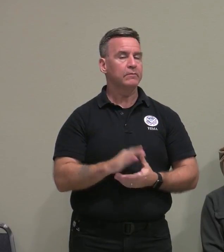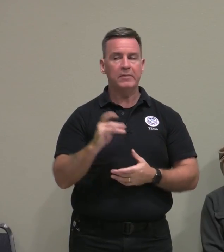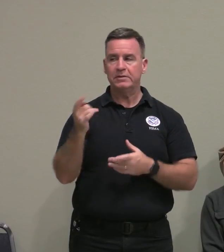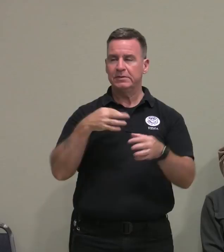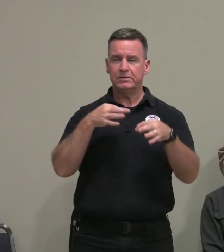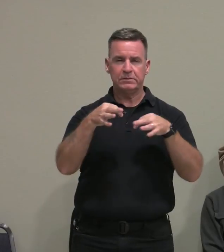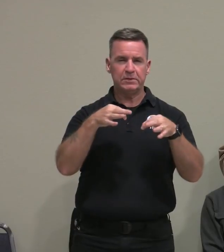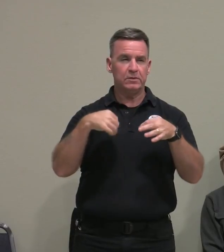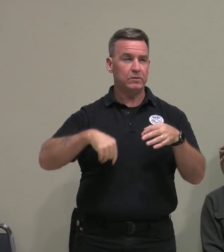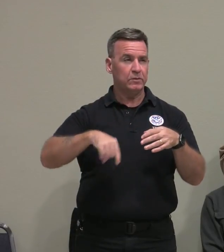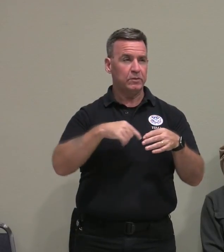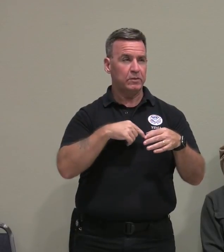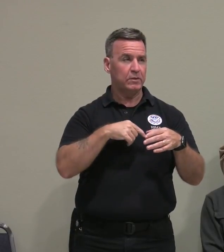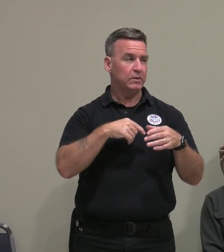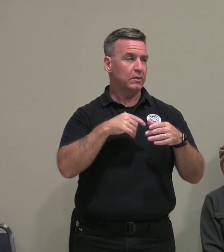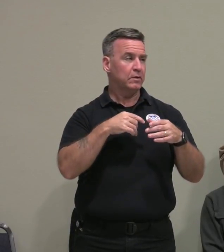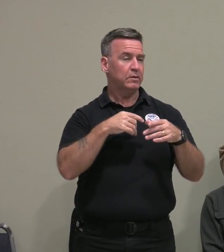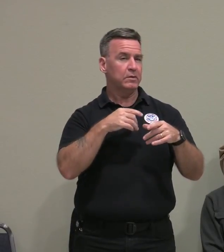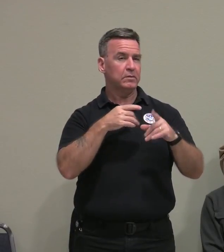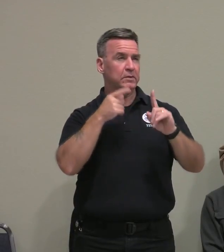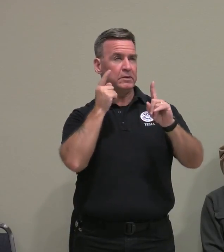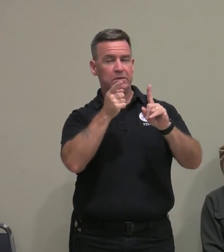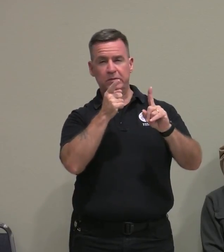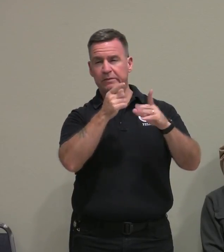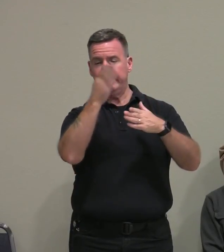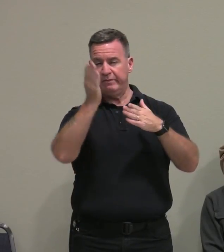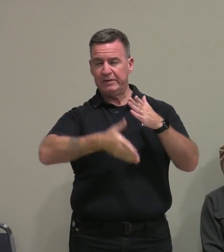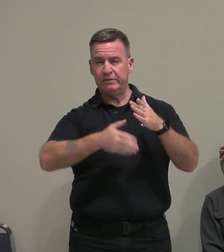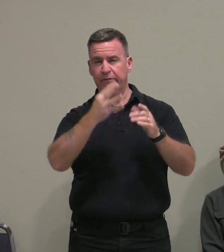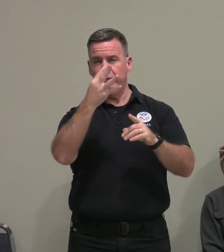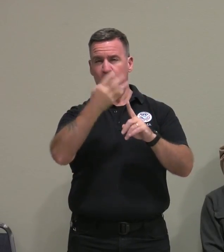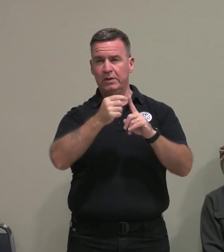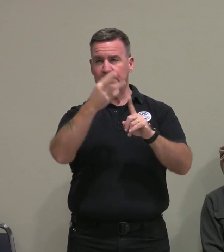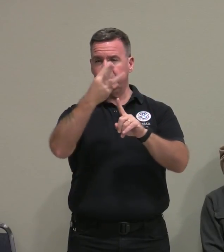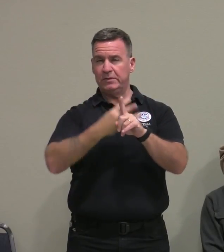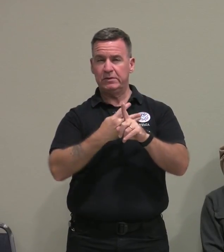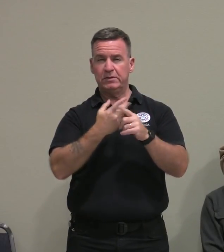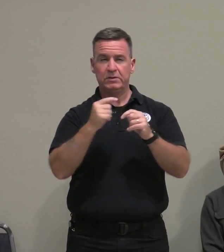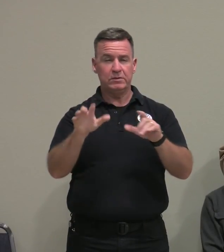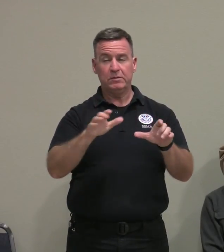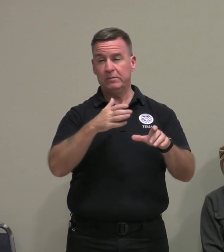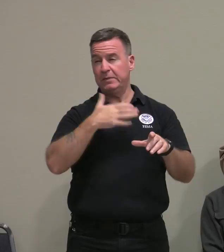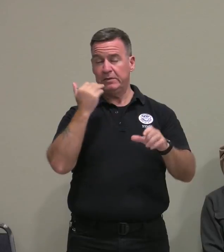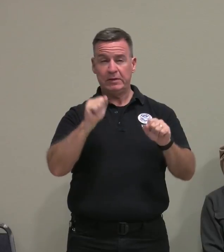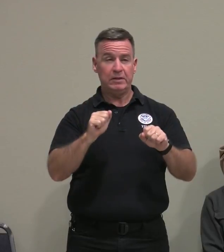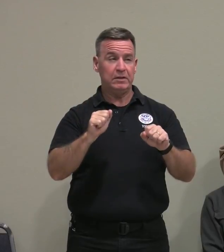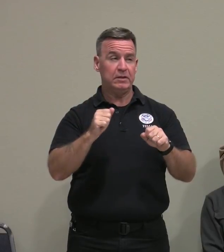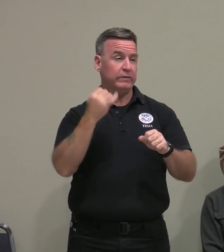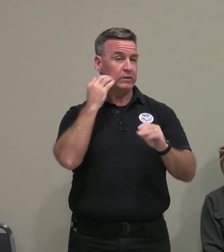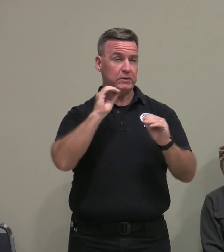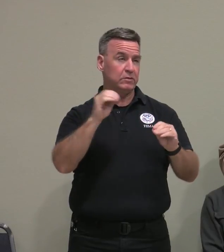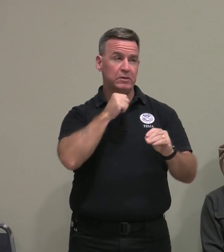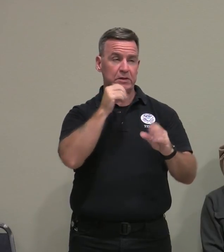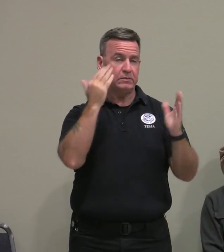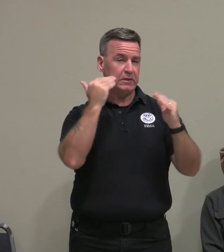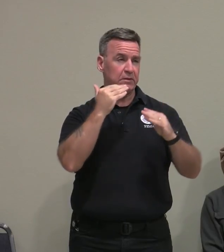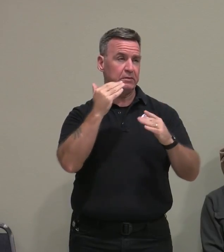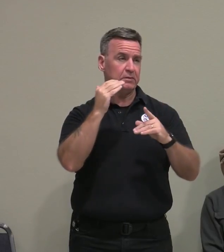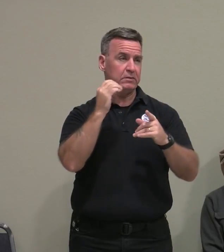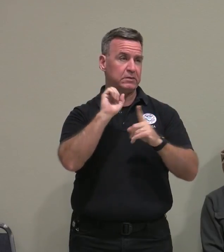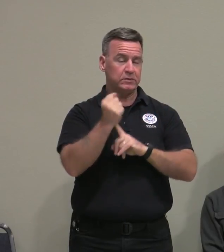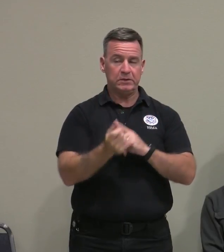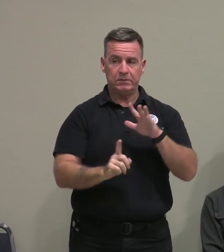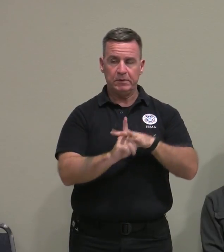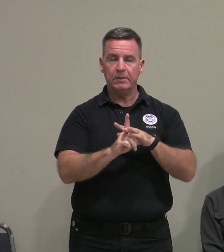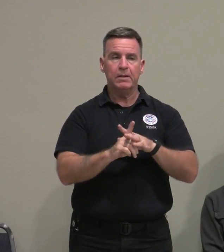described that our objectives to be done in four to six months and will endeavor to do so barring unforeseen circumstances. A